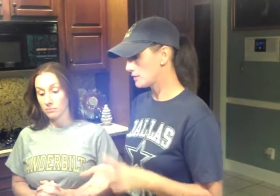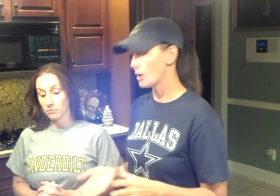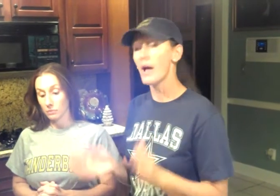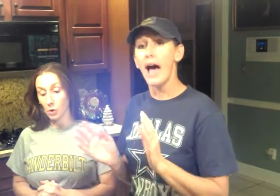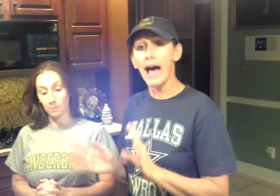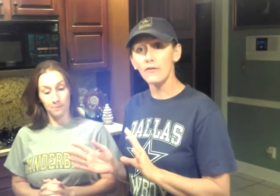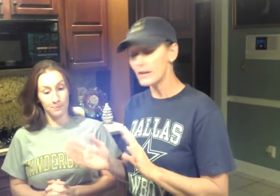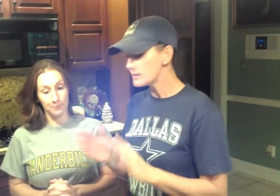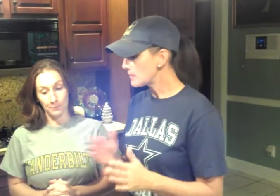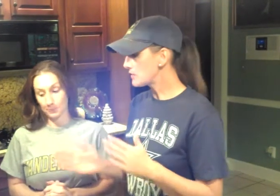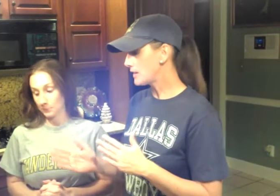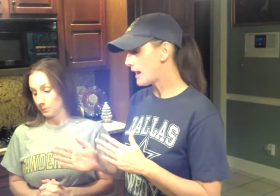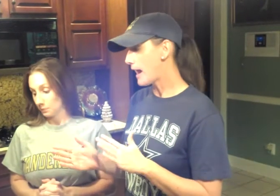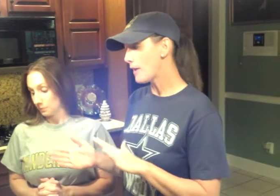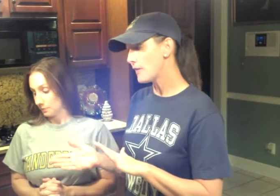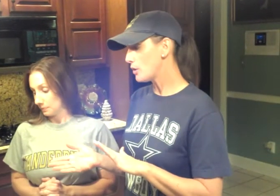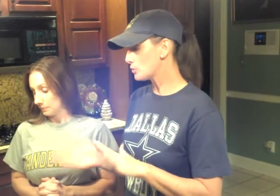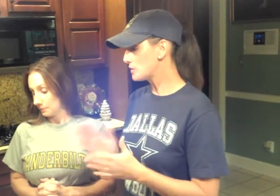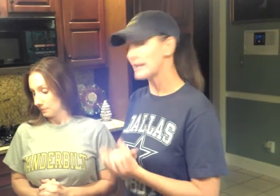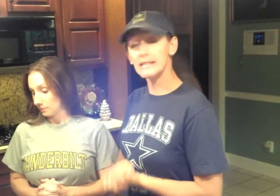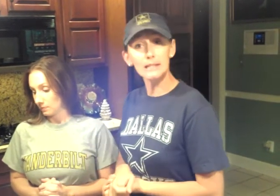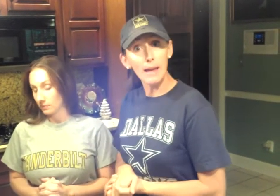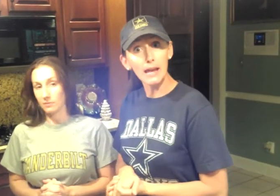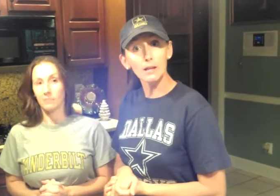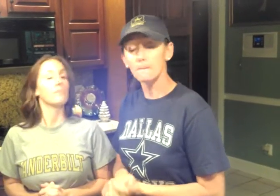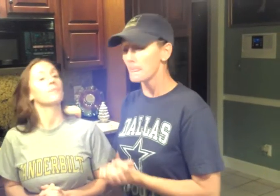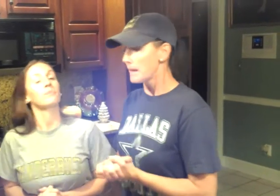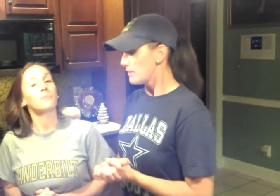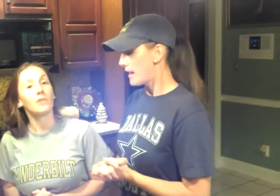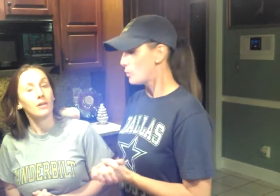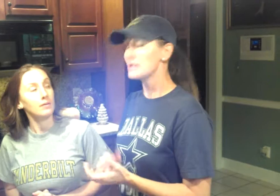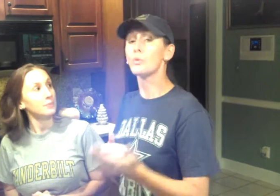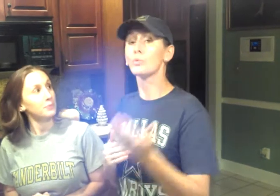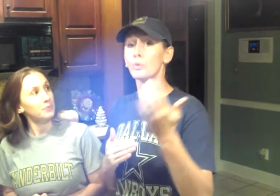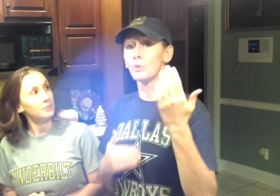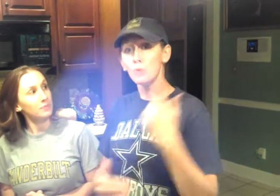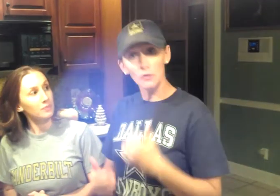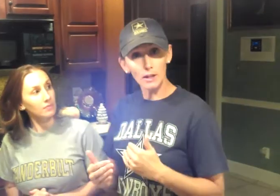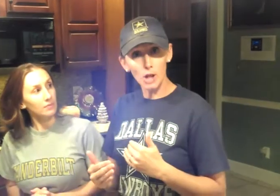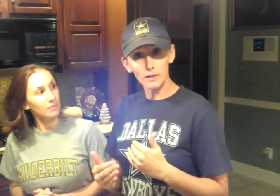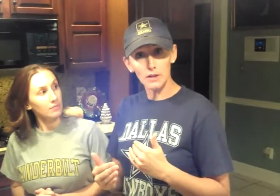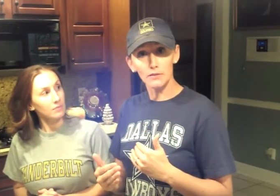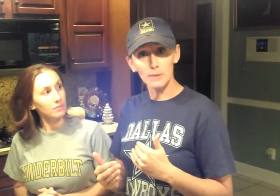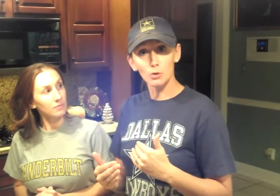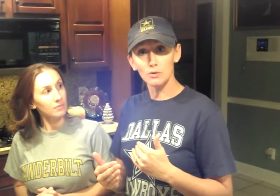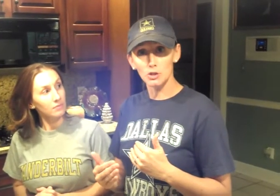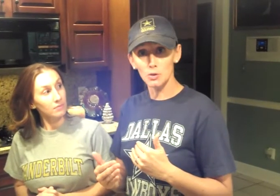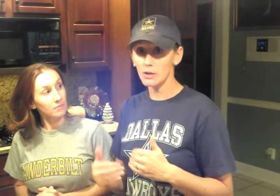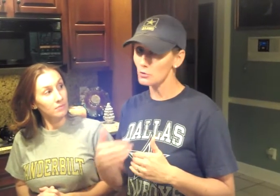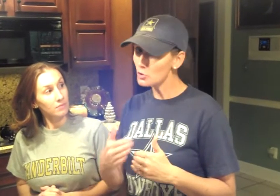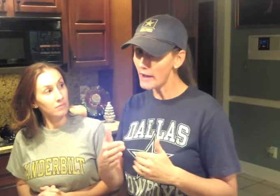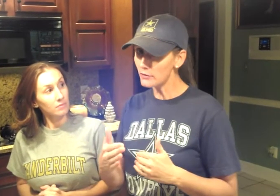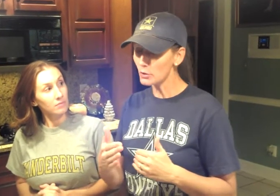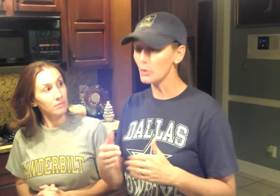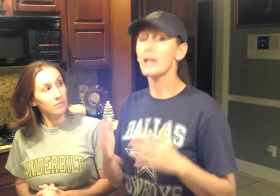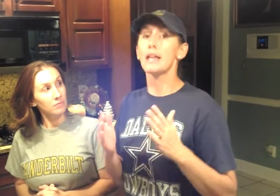So I found something that I felt was easy to make, that was removing a lot of chemicals that you get through the drive-thru,